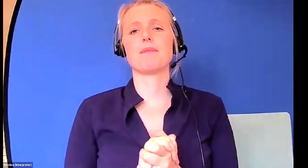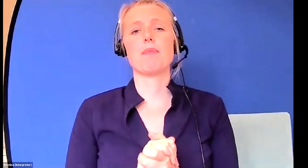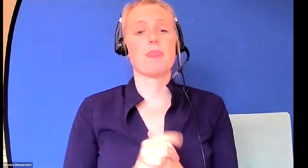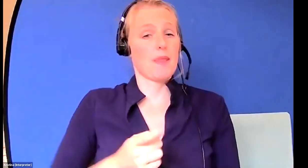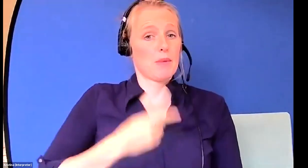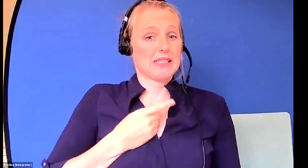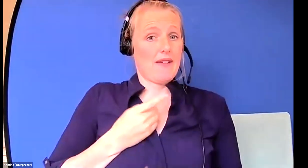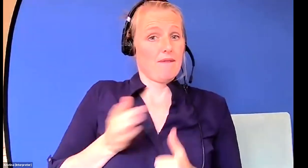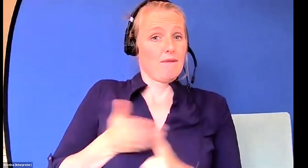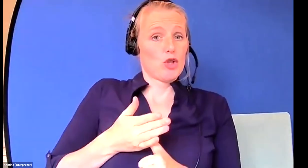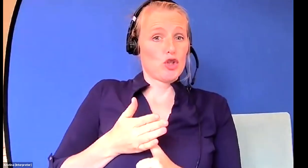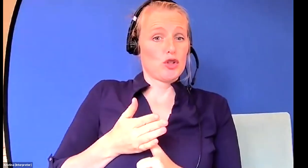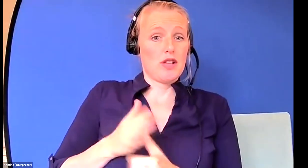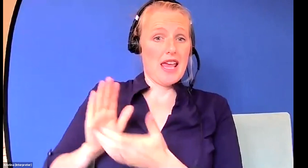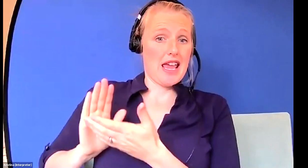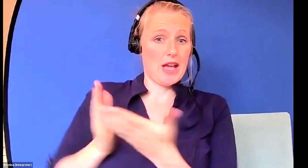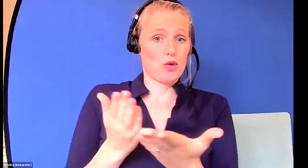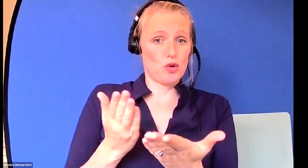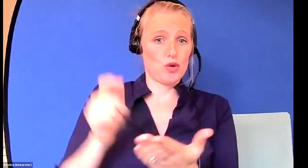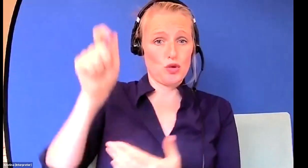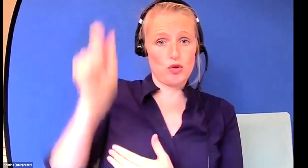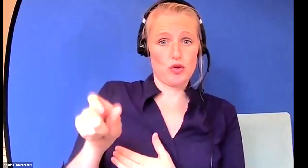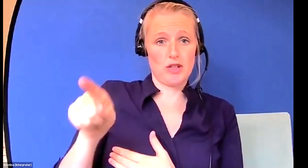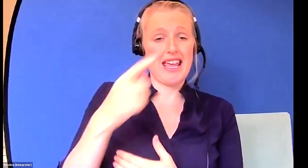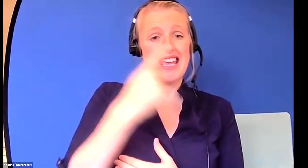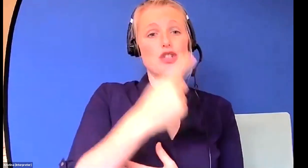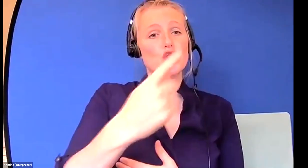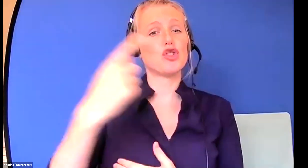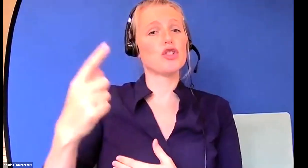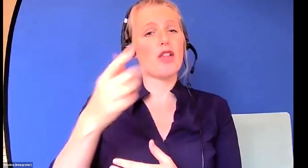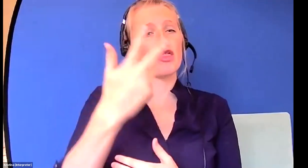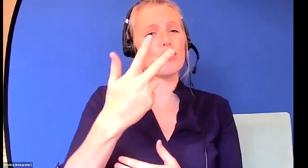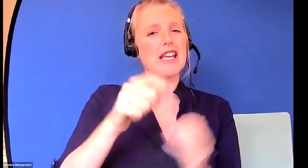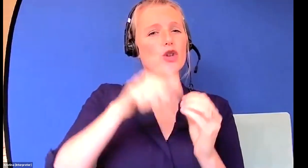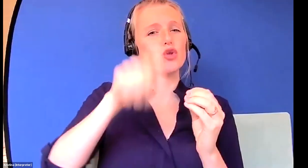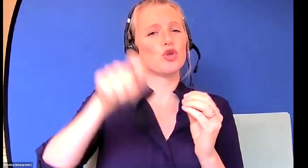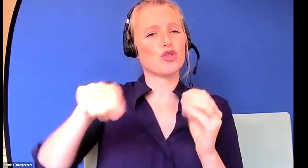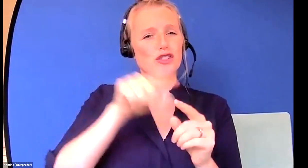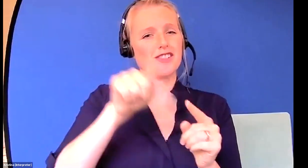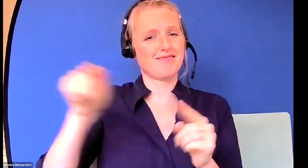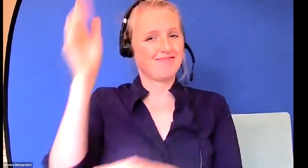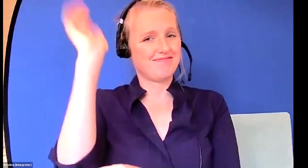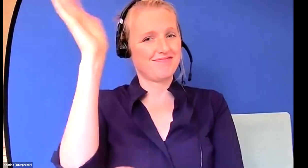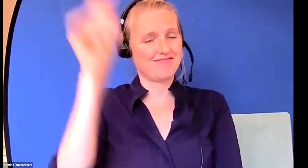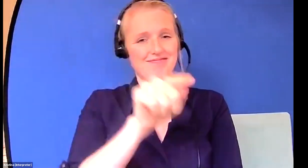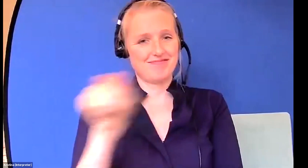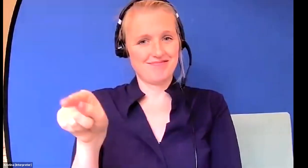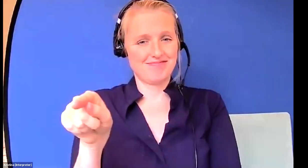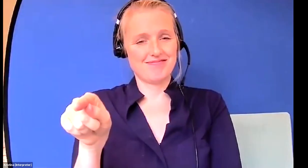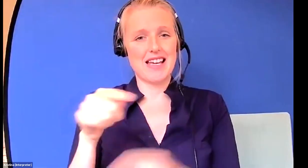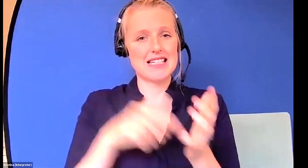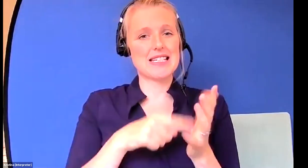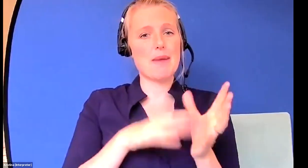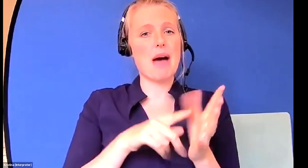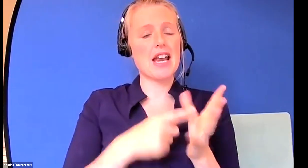introducing first, once I finish speaking, I'll introduce each of our 3 student presentations today by Tamana